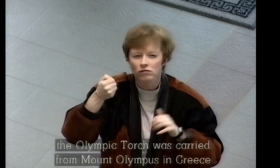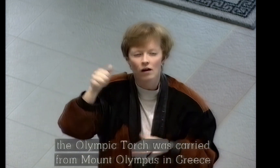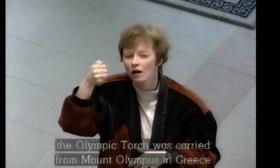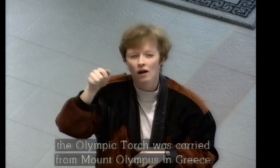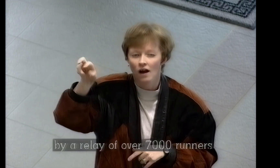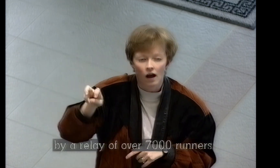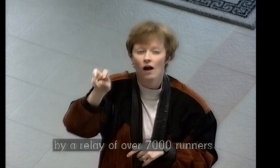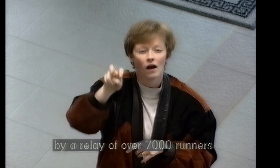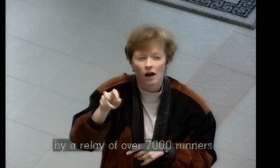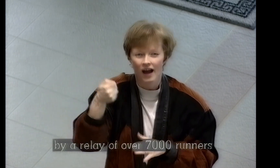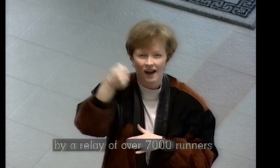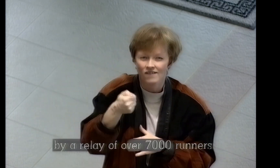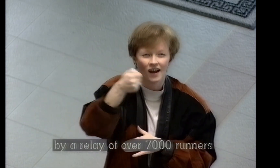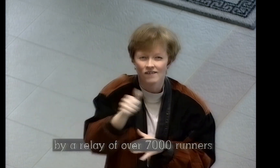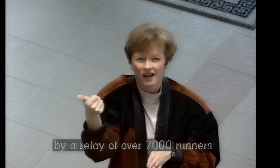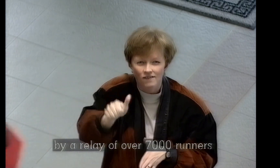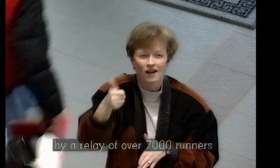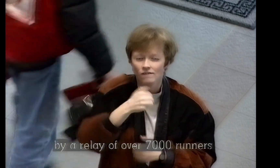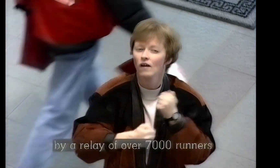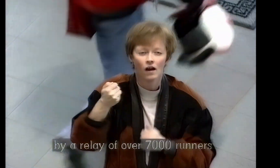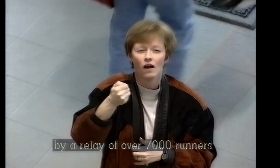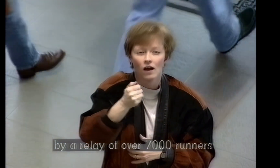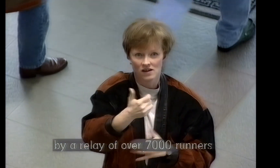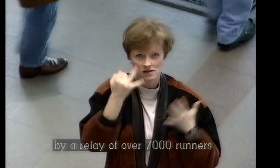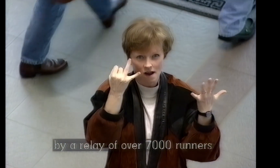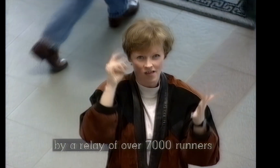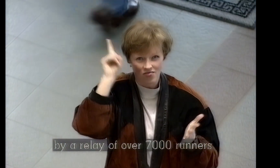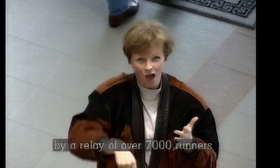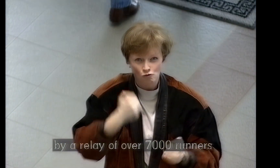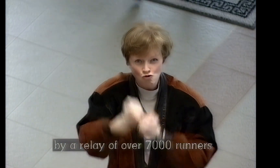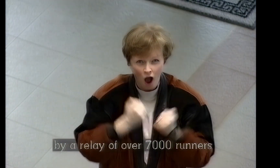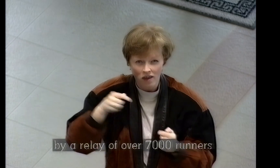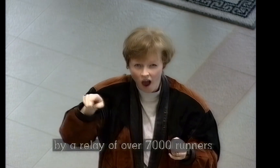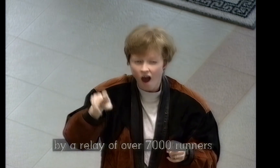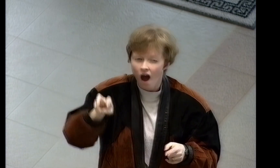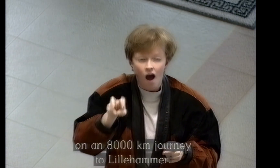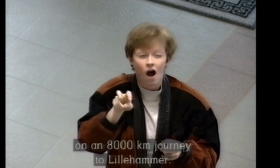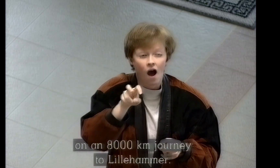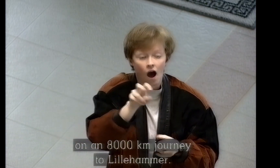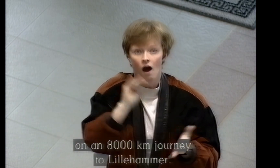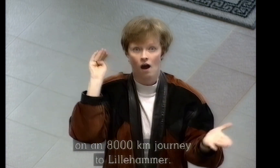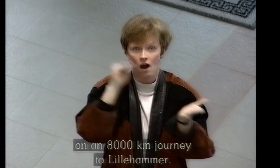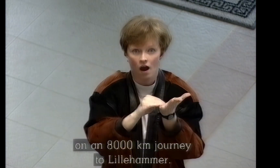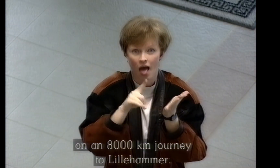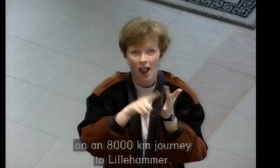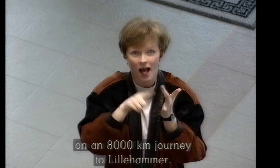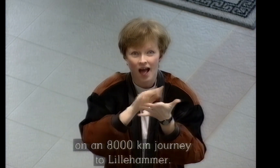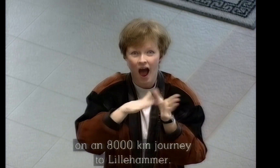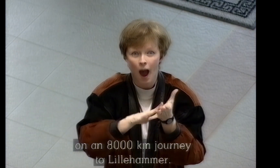over 7,000 runners on an 8,000-kilometre journey to Lillehammer. And yes,